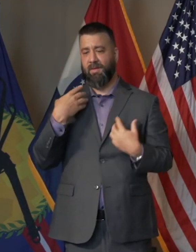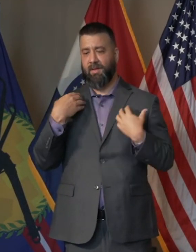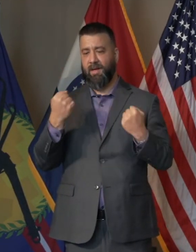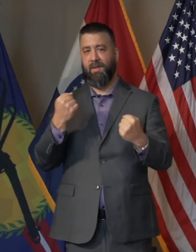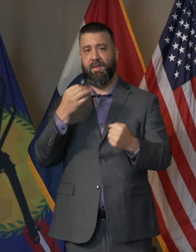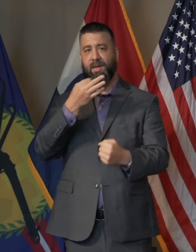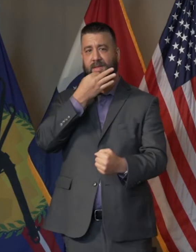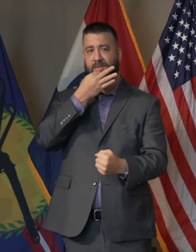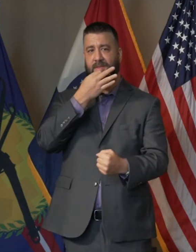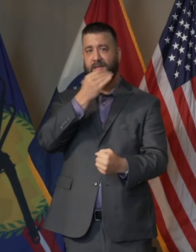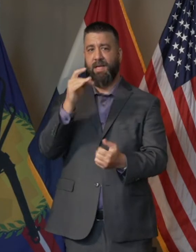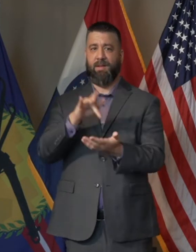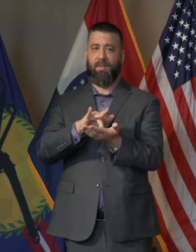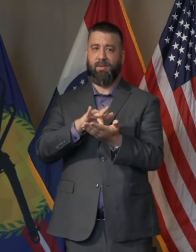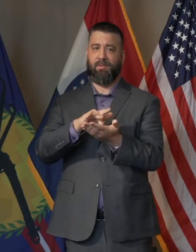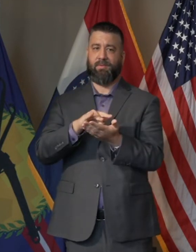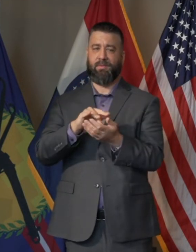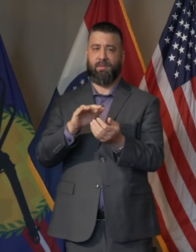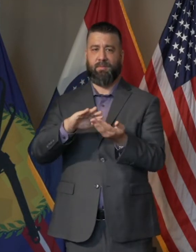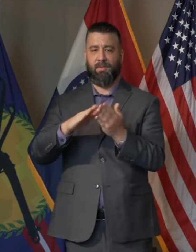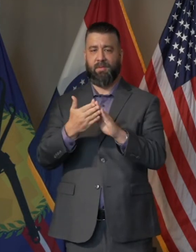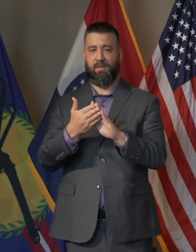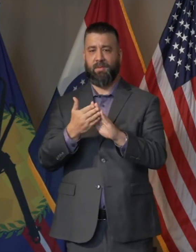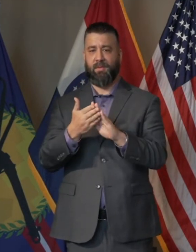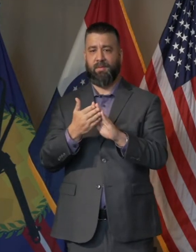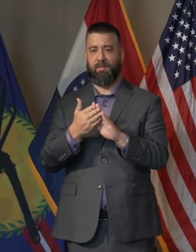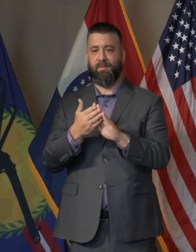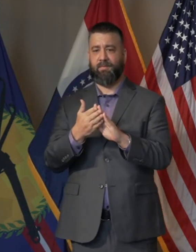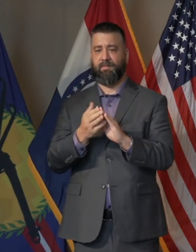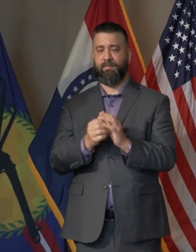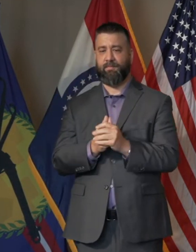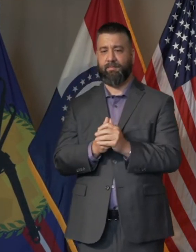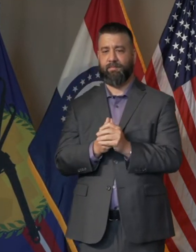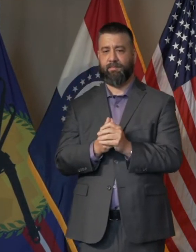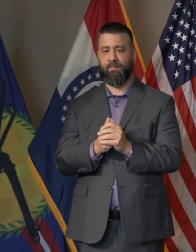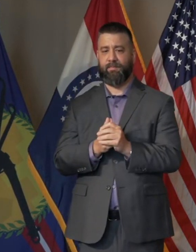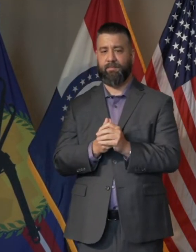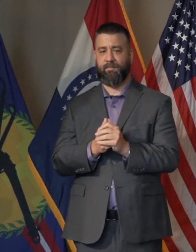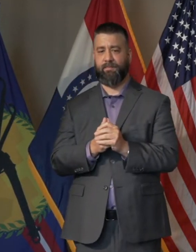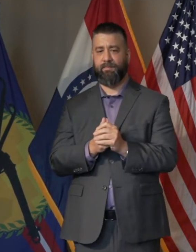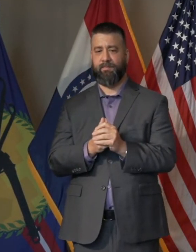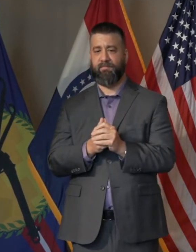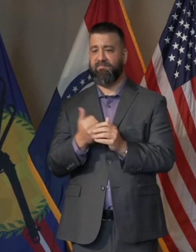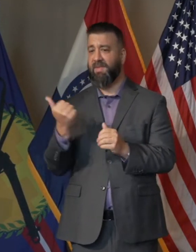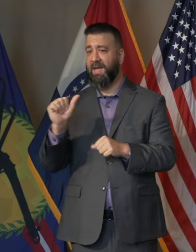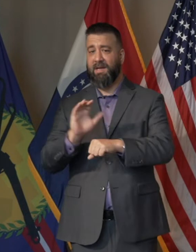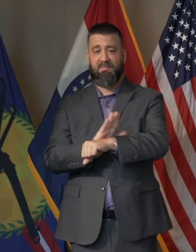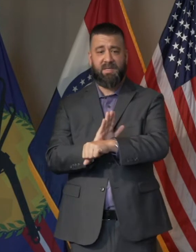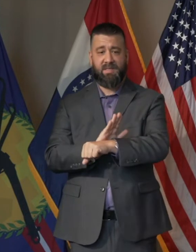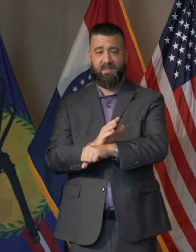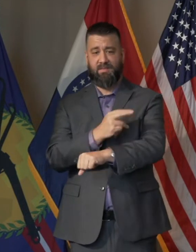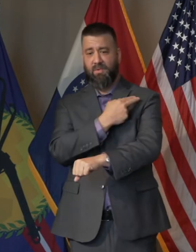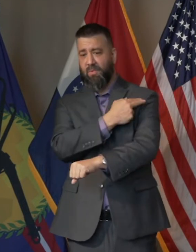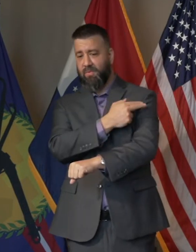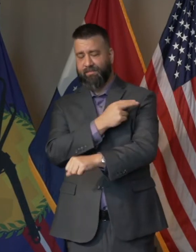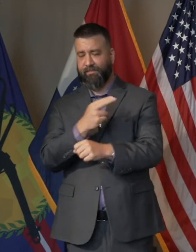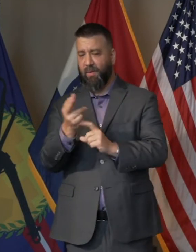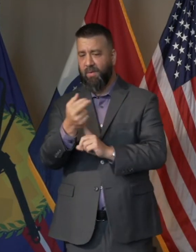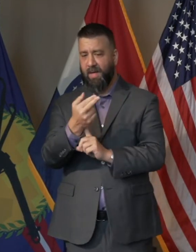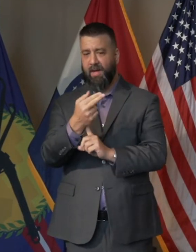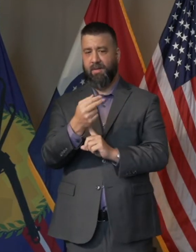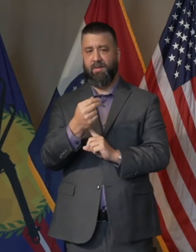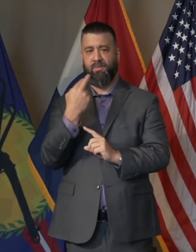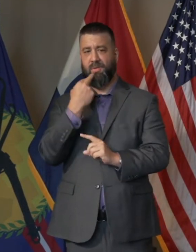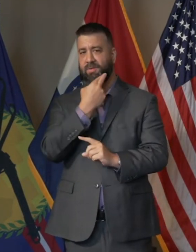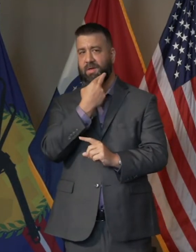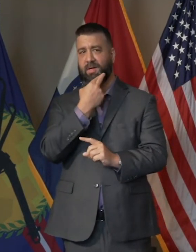community. As for any business sector, restaurants or hotels or others who have been